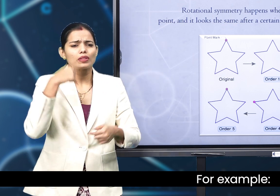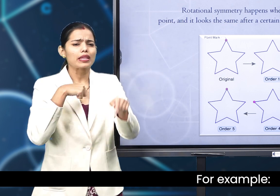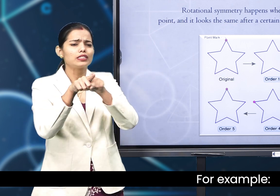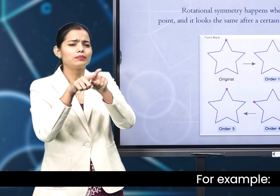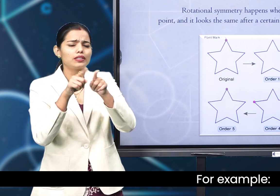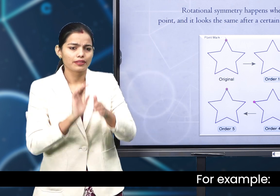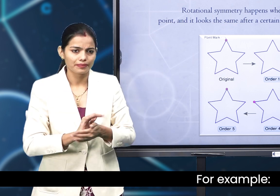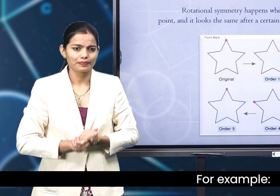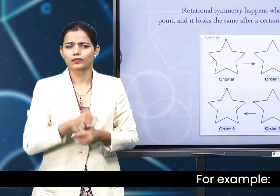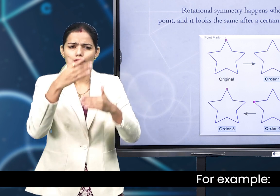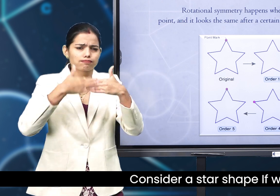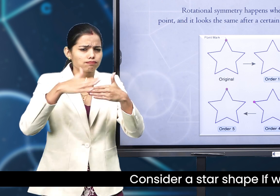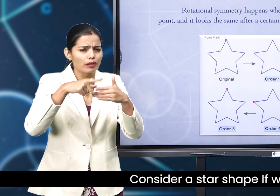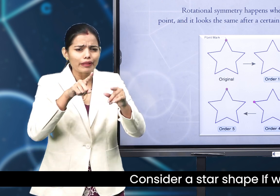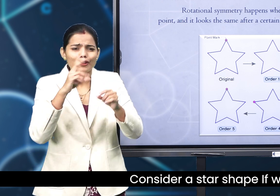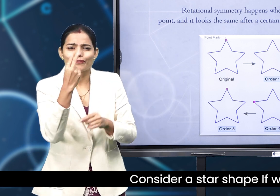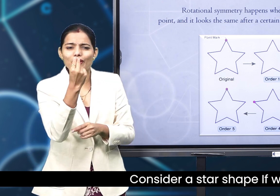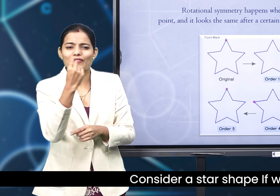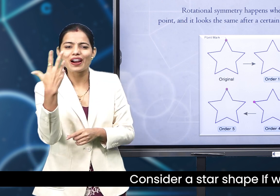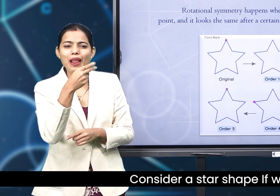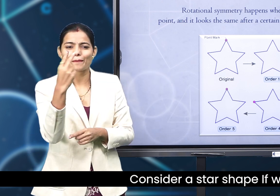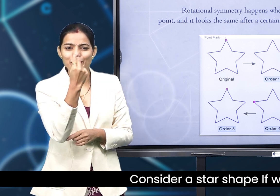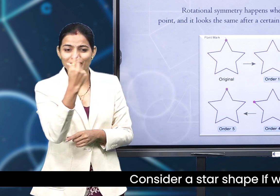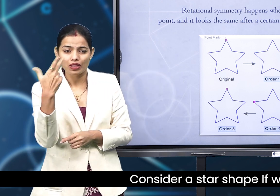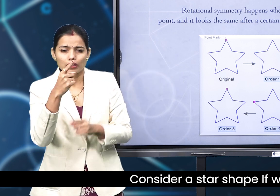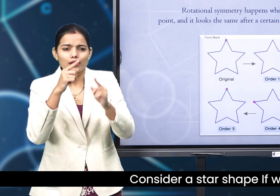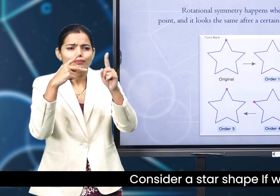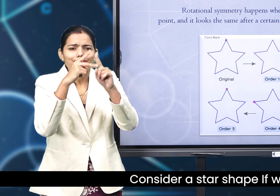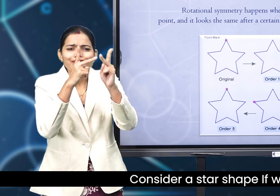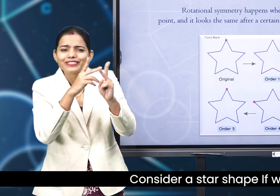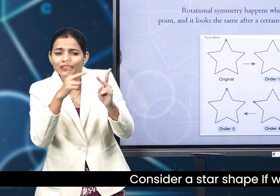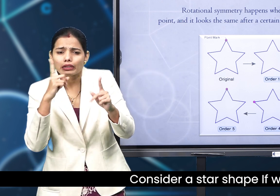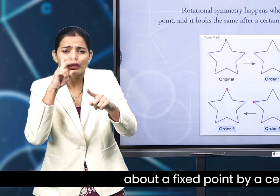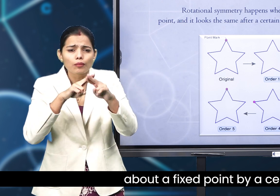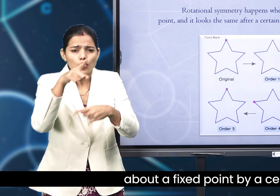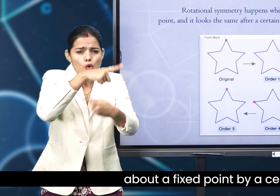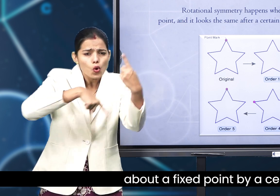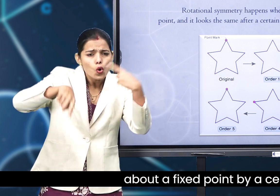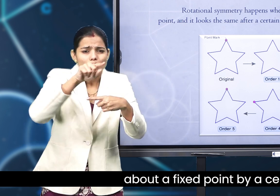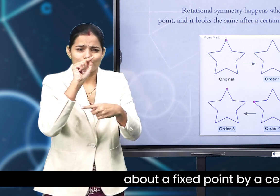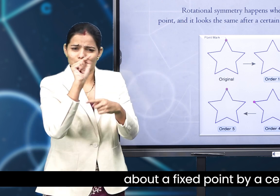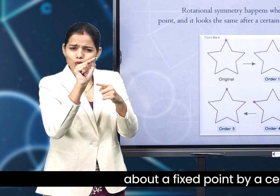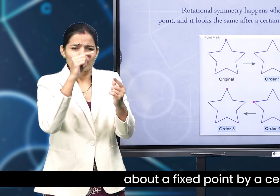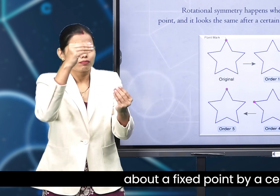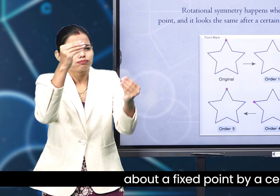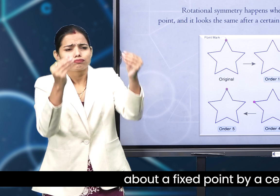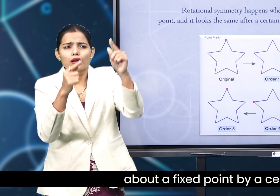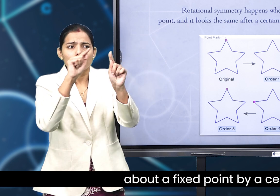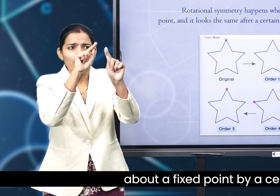For example, consider a star shape. If we rotate it about a fixed point by a certain